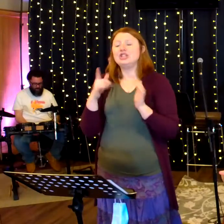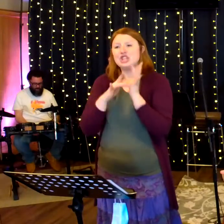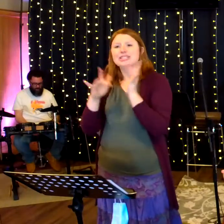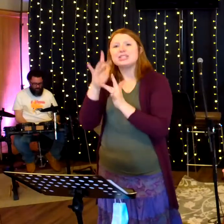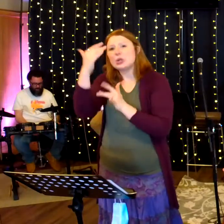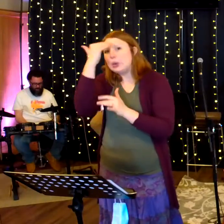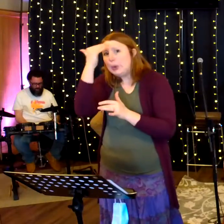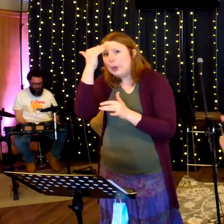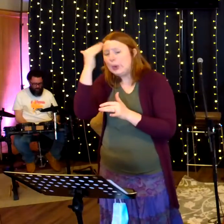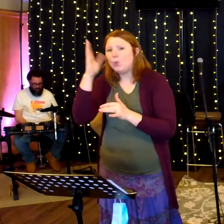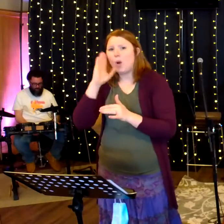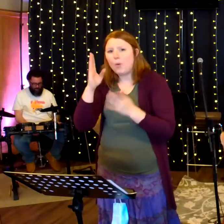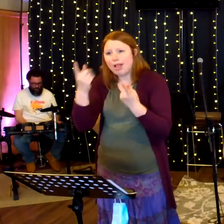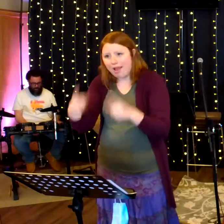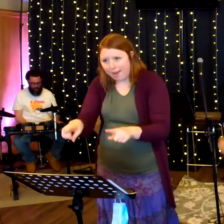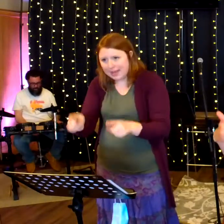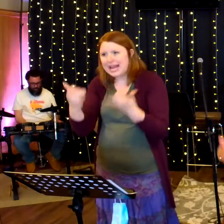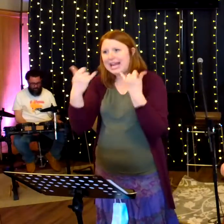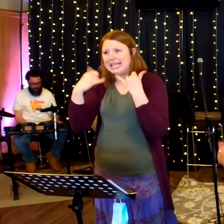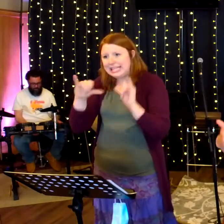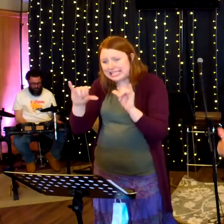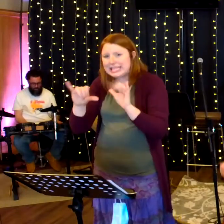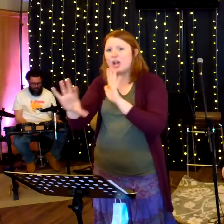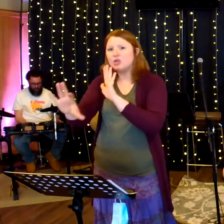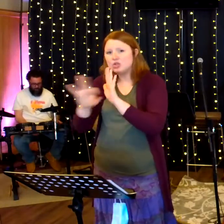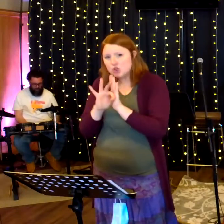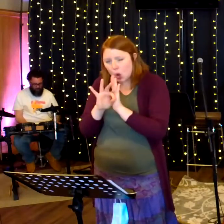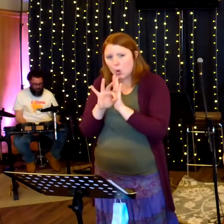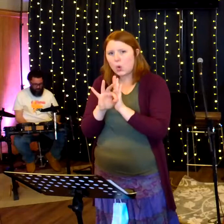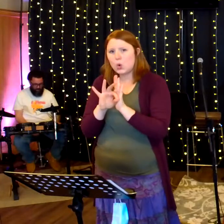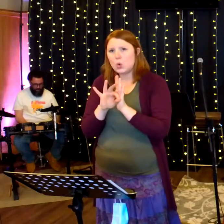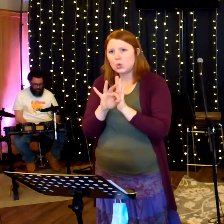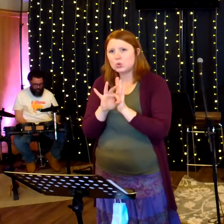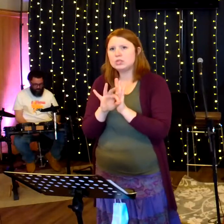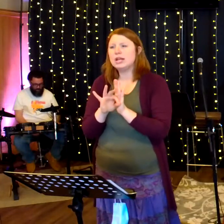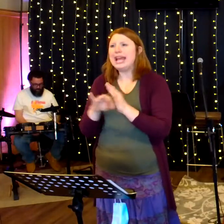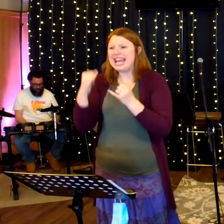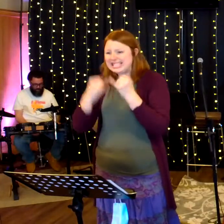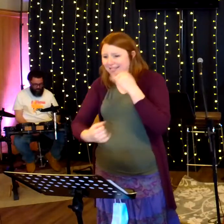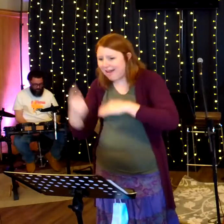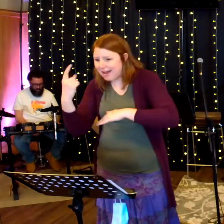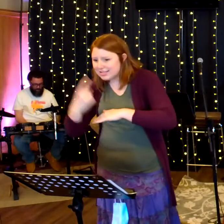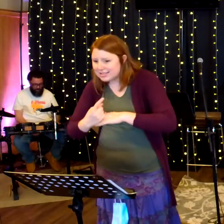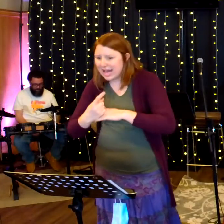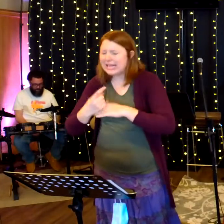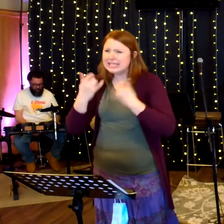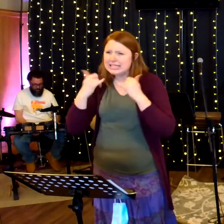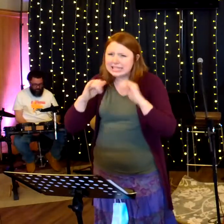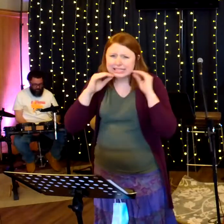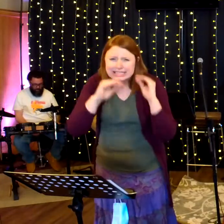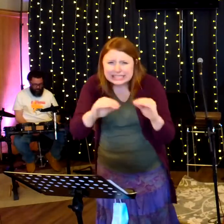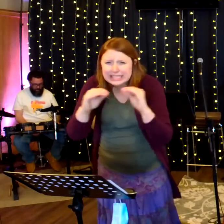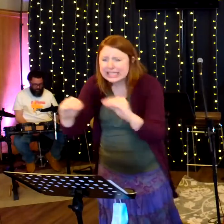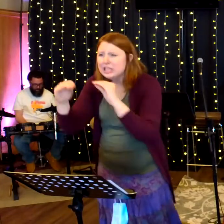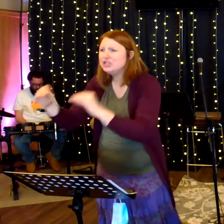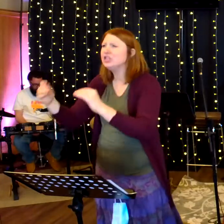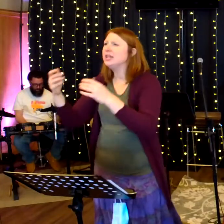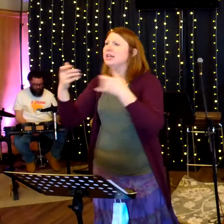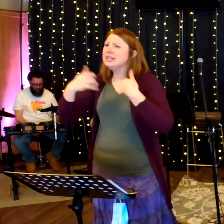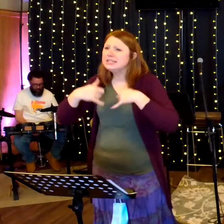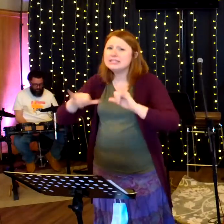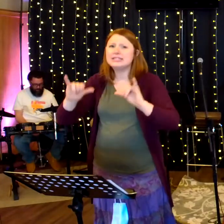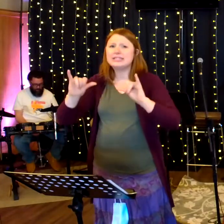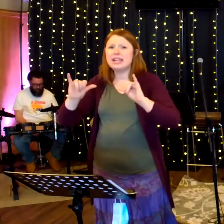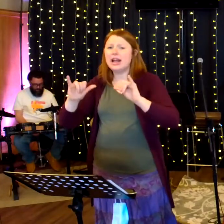come, and he chose to spend those last days teaching his disciples, serving his